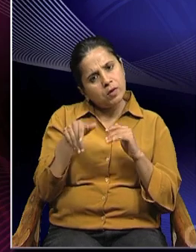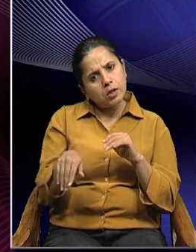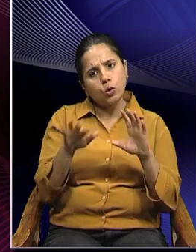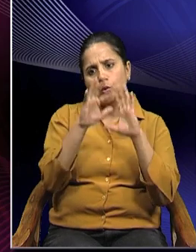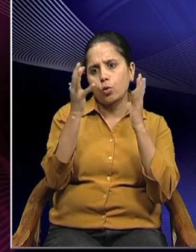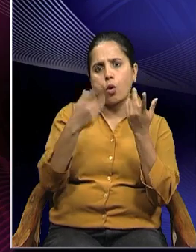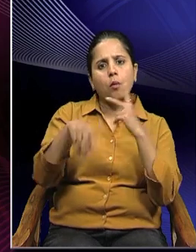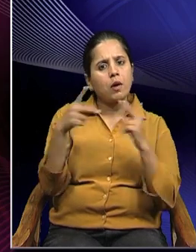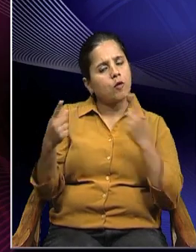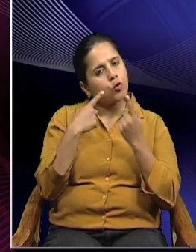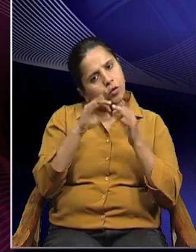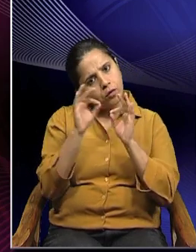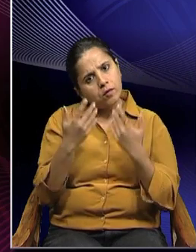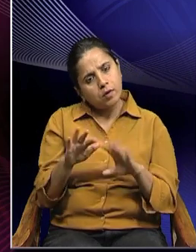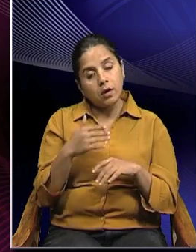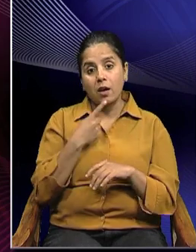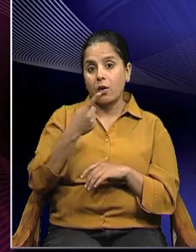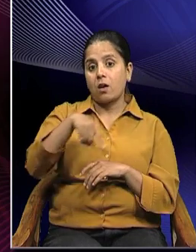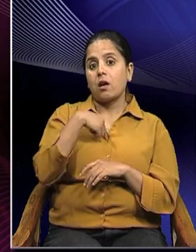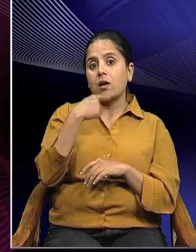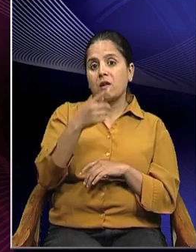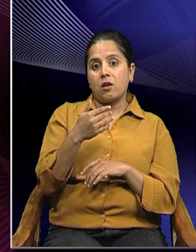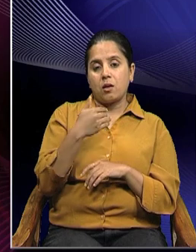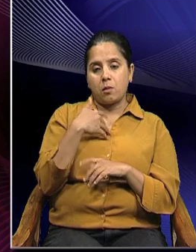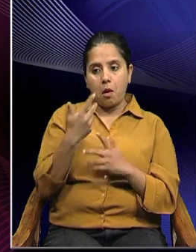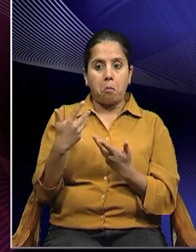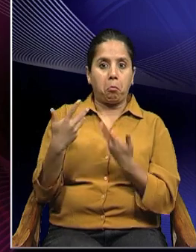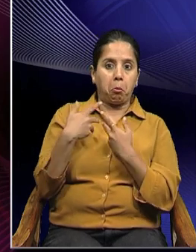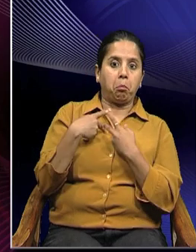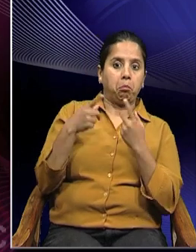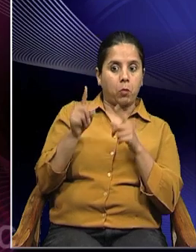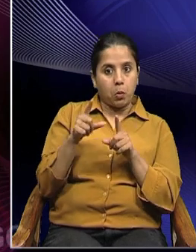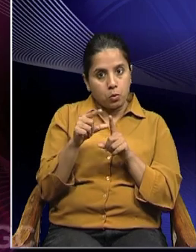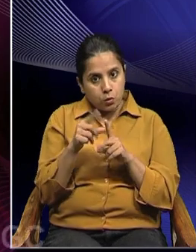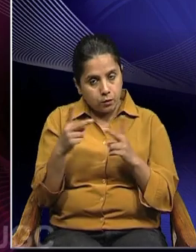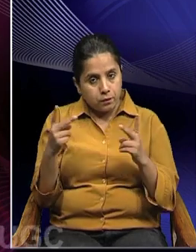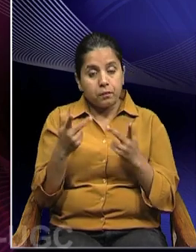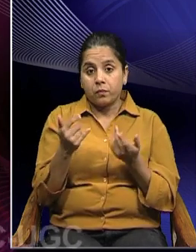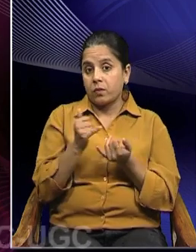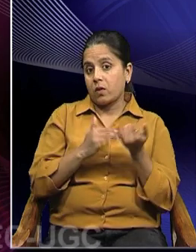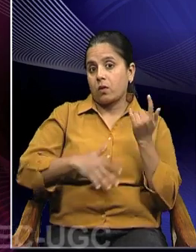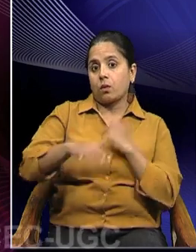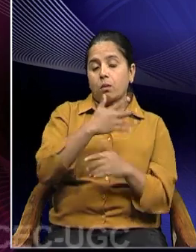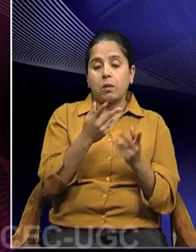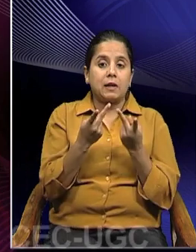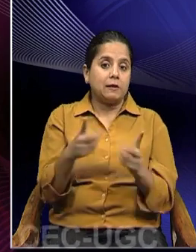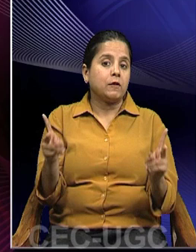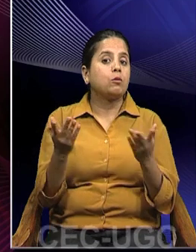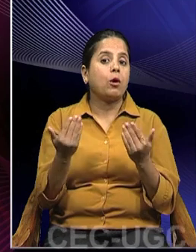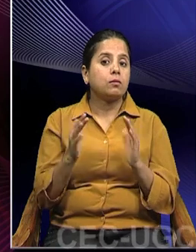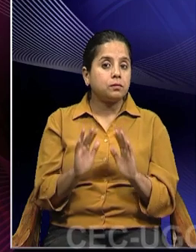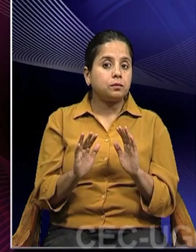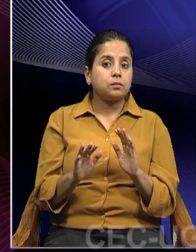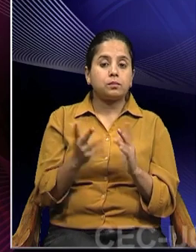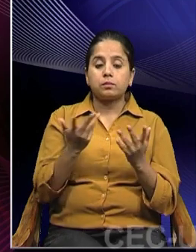globalization, and we say that we have been opposed to globalization. So, situation could have been different, that under